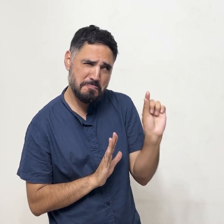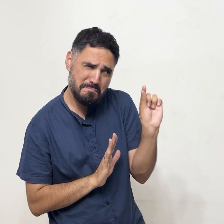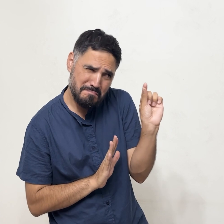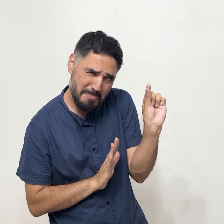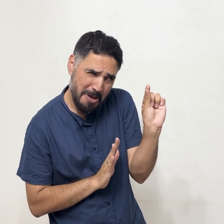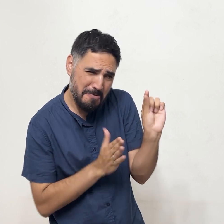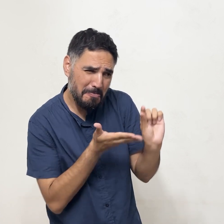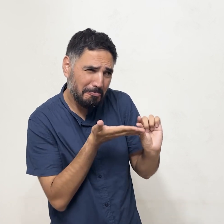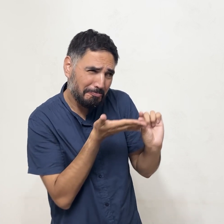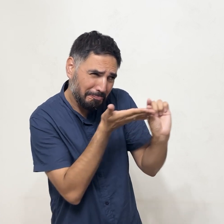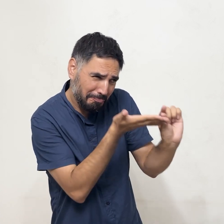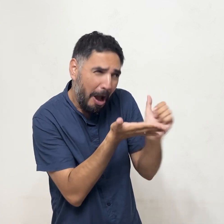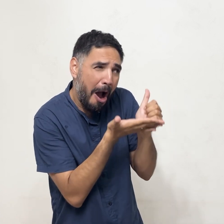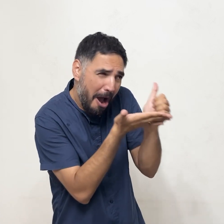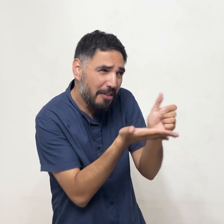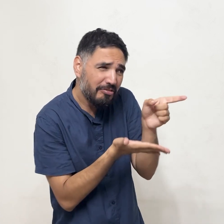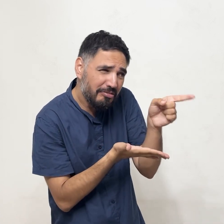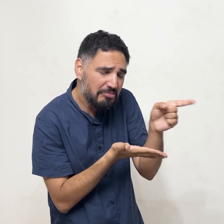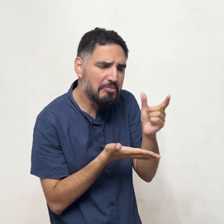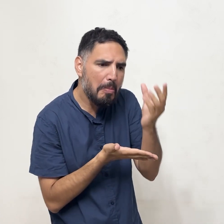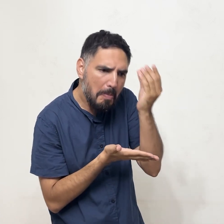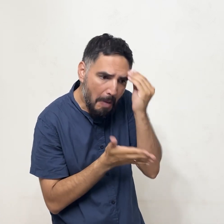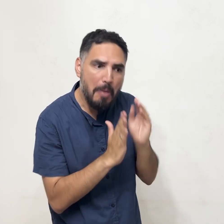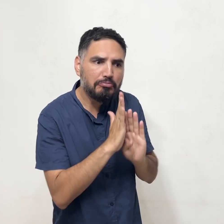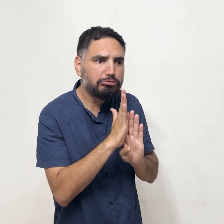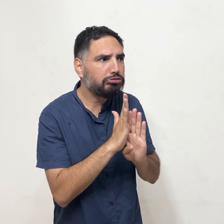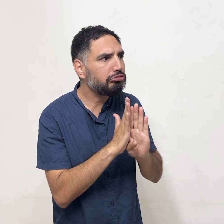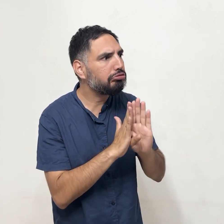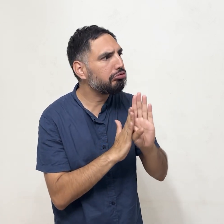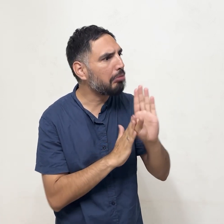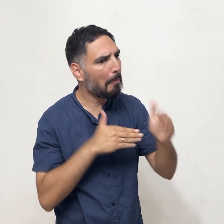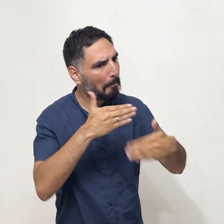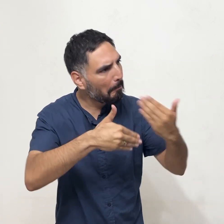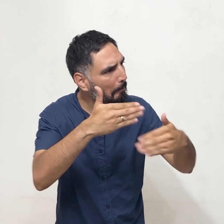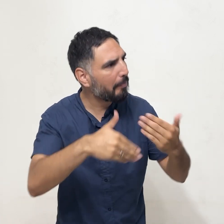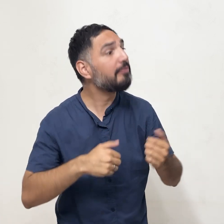or inflexible, but I'll give you a little guide to help you improve.